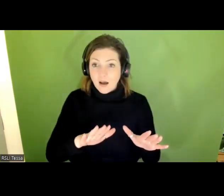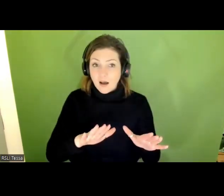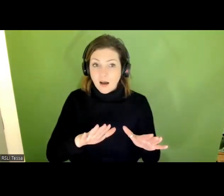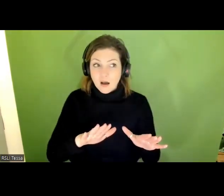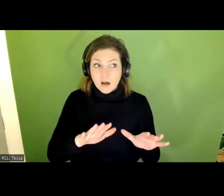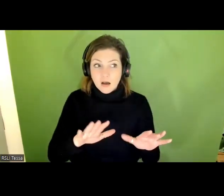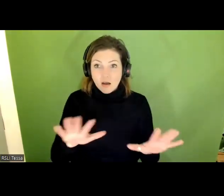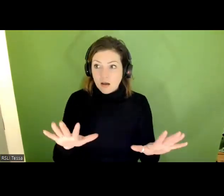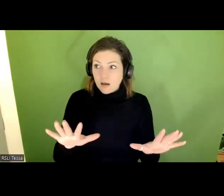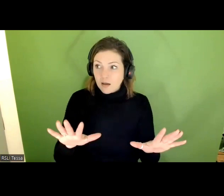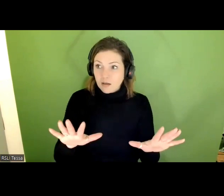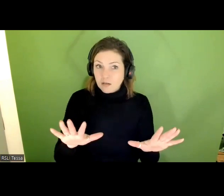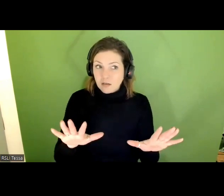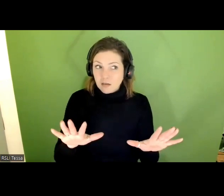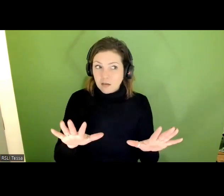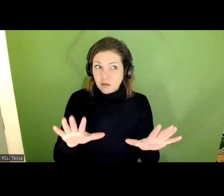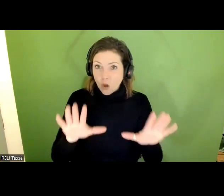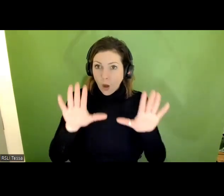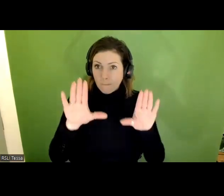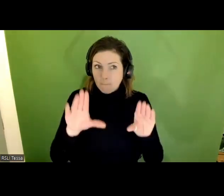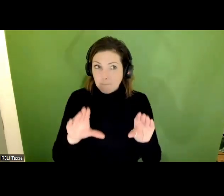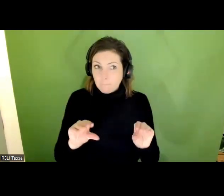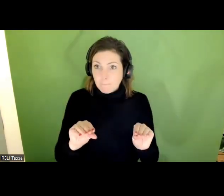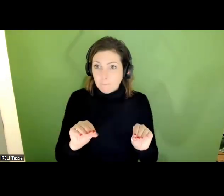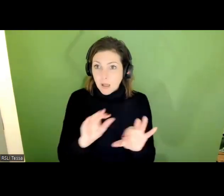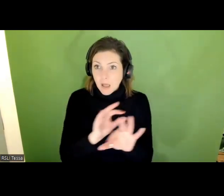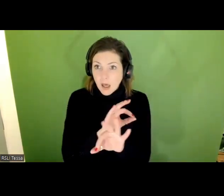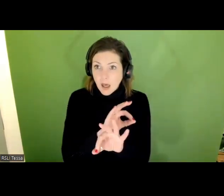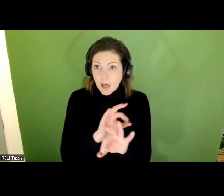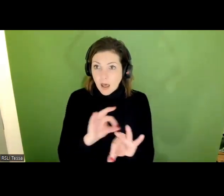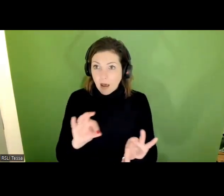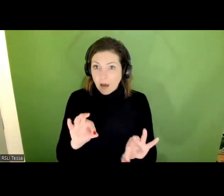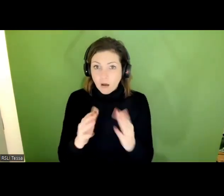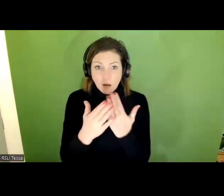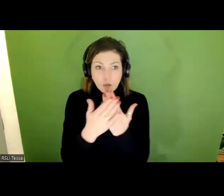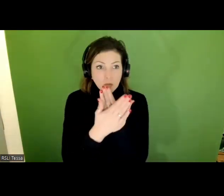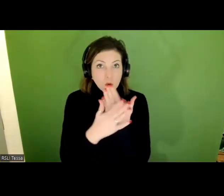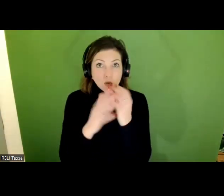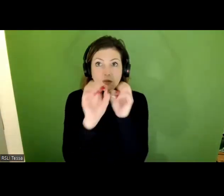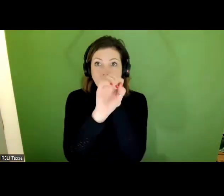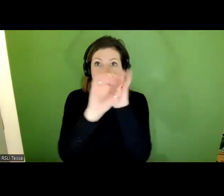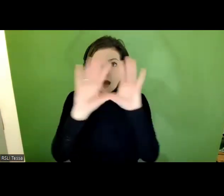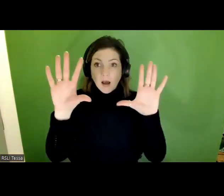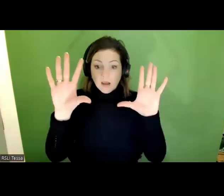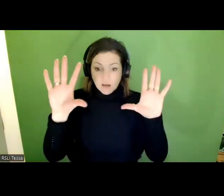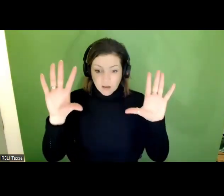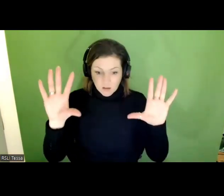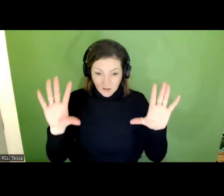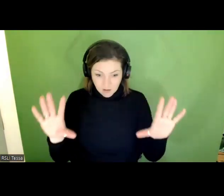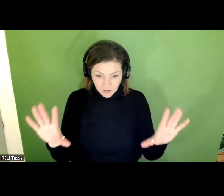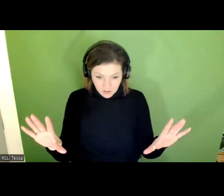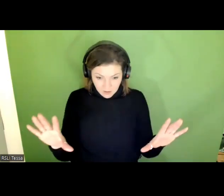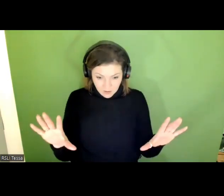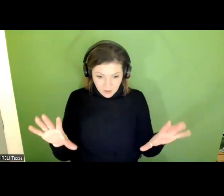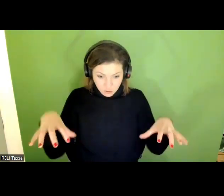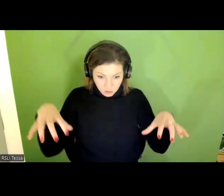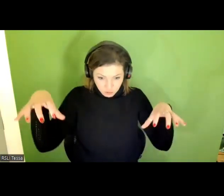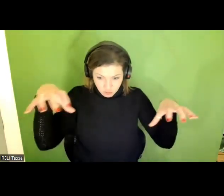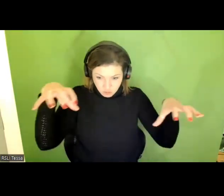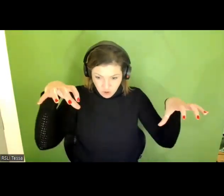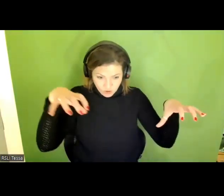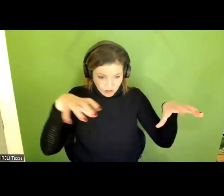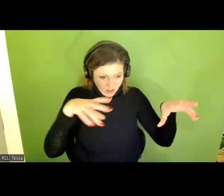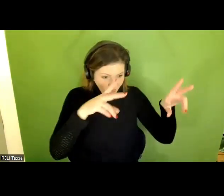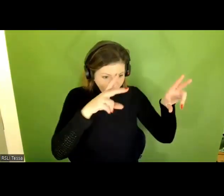sudden, there was nothing. Just empty blue sky and the wreckage of the drones in front of them, like broken metal spiders half buried in the